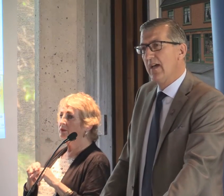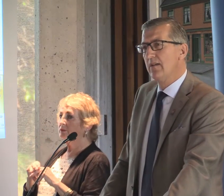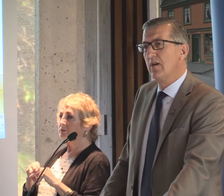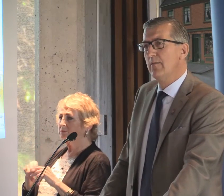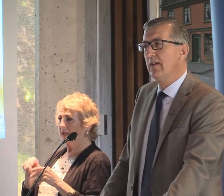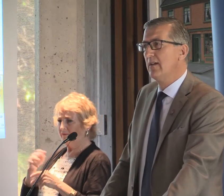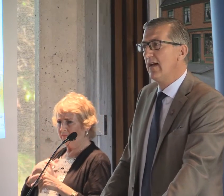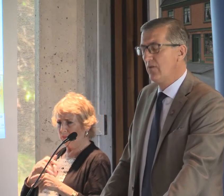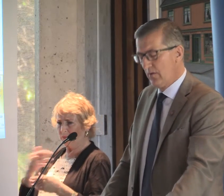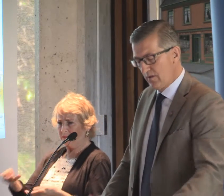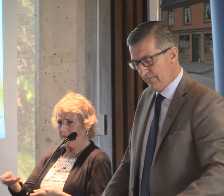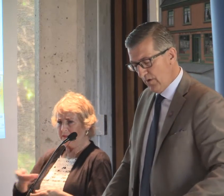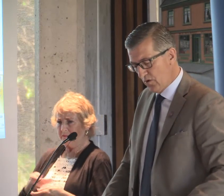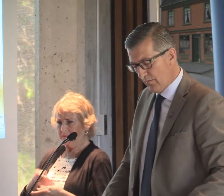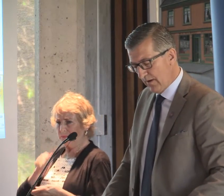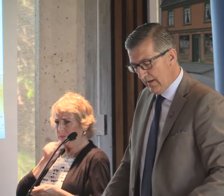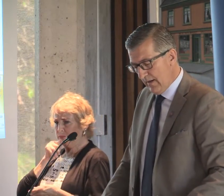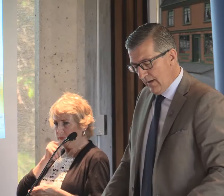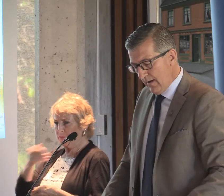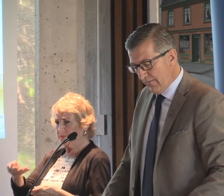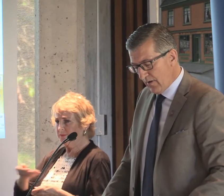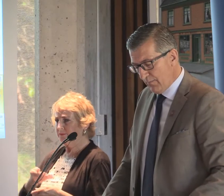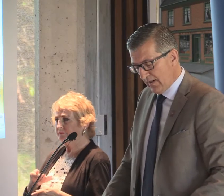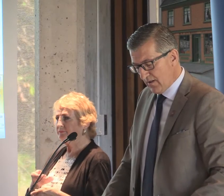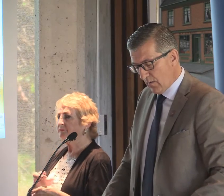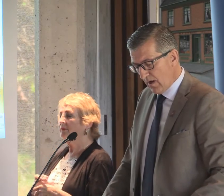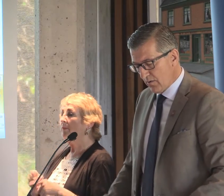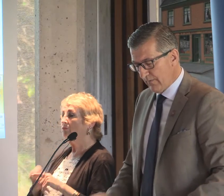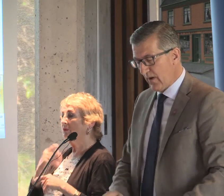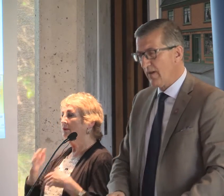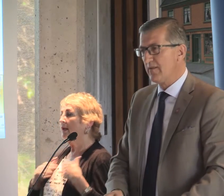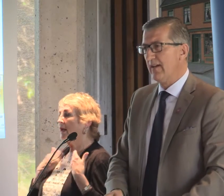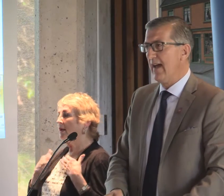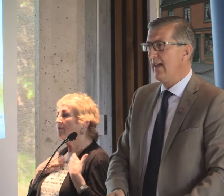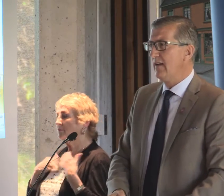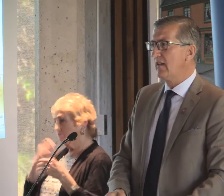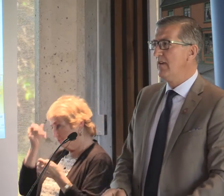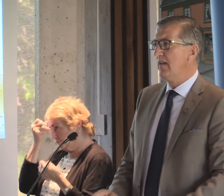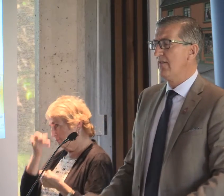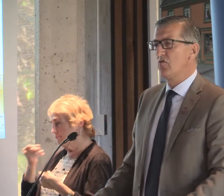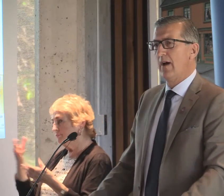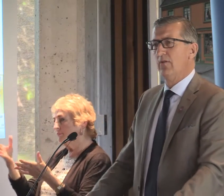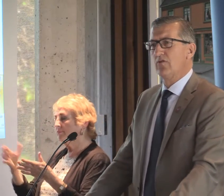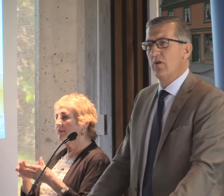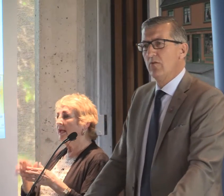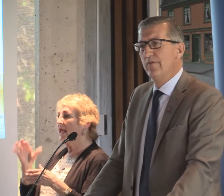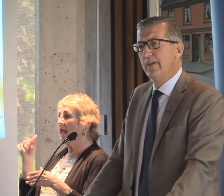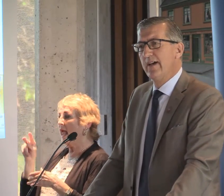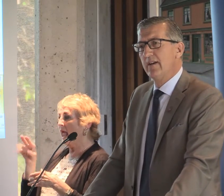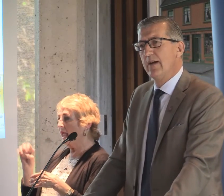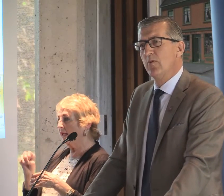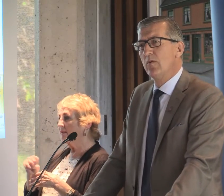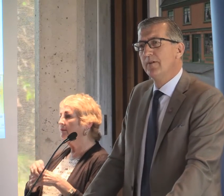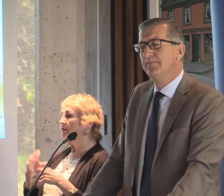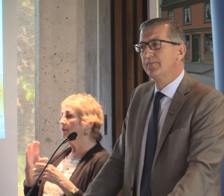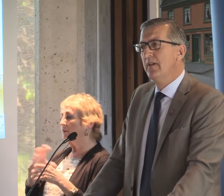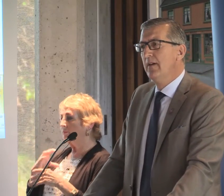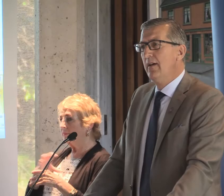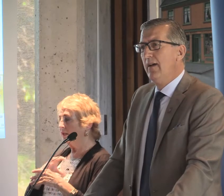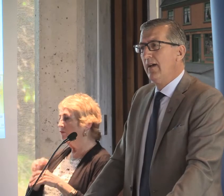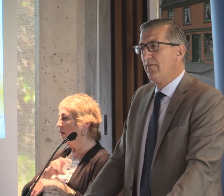I understand is coming in the not too distant future. But I'm very pleased to also advise that Anne and the committee have traveled throughout Newfoundland and